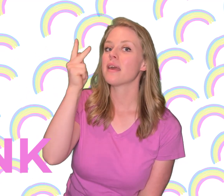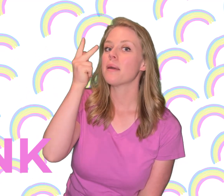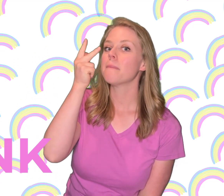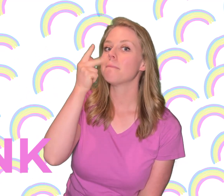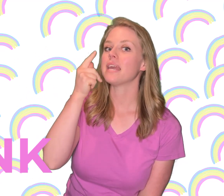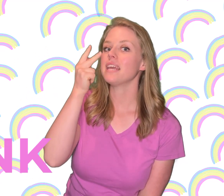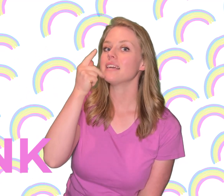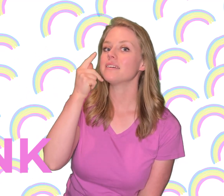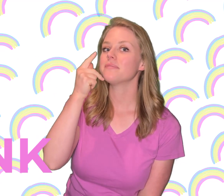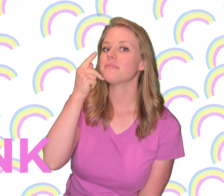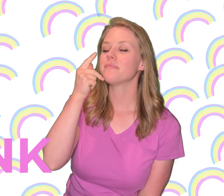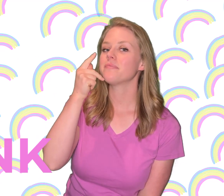pink,